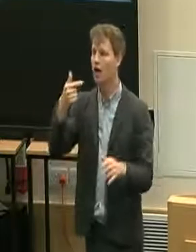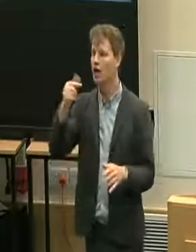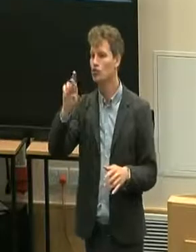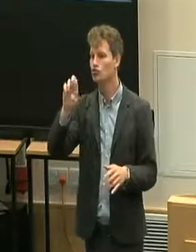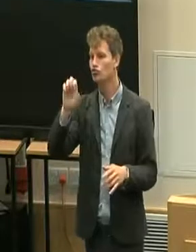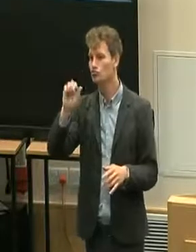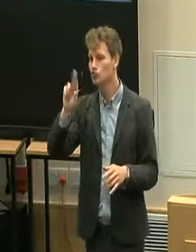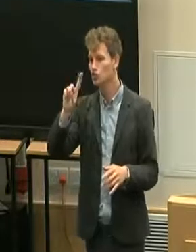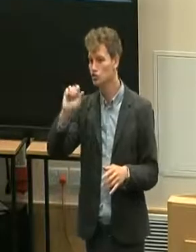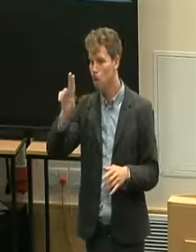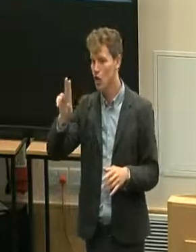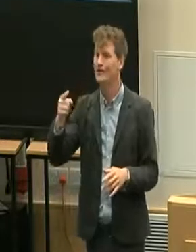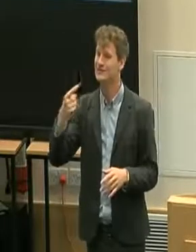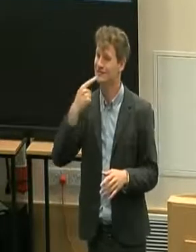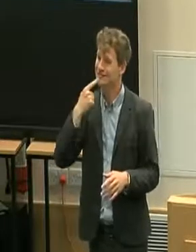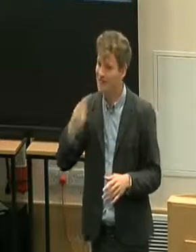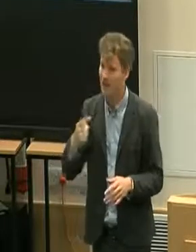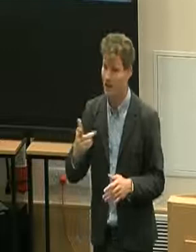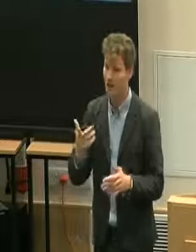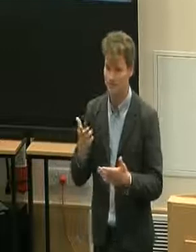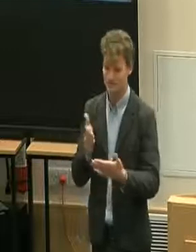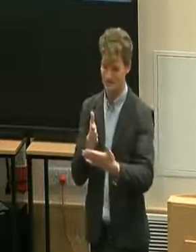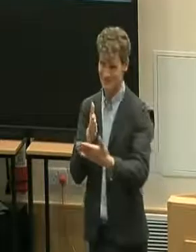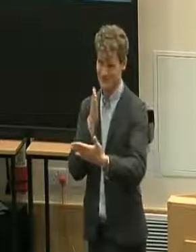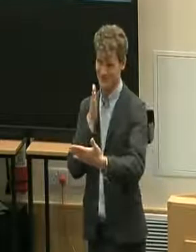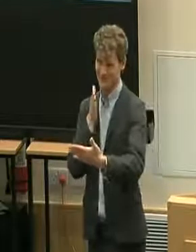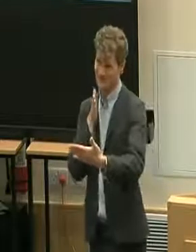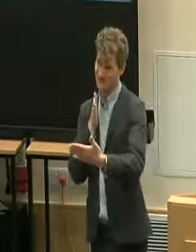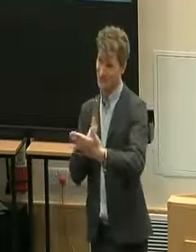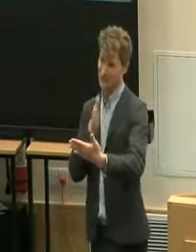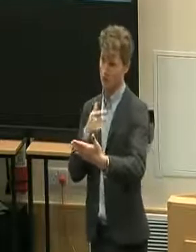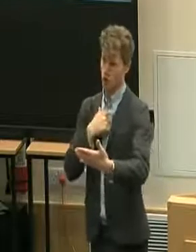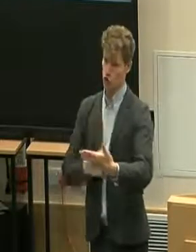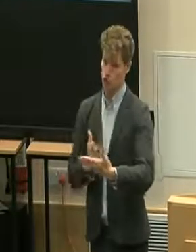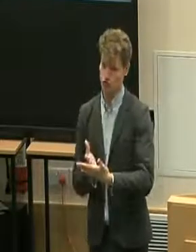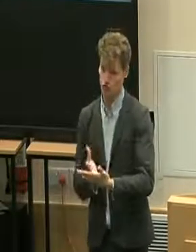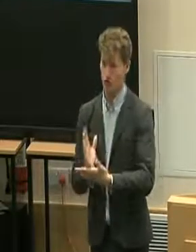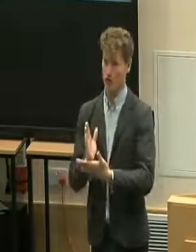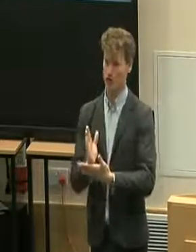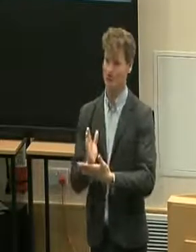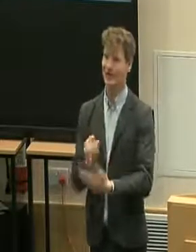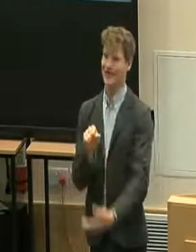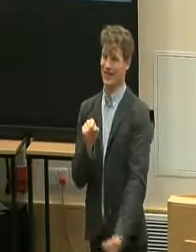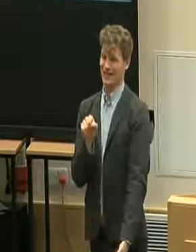rights takes precedence over respecting cultural differences.